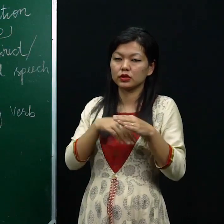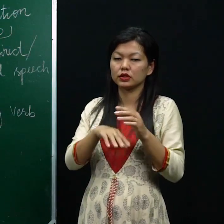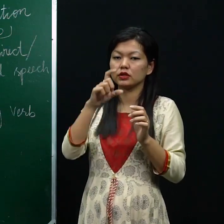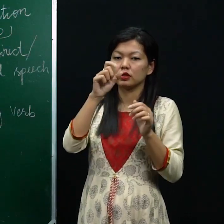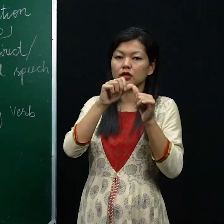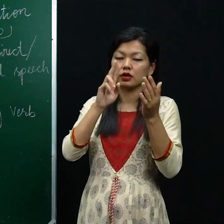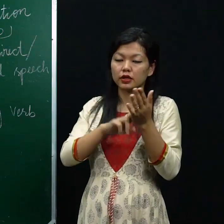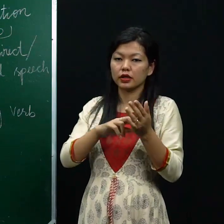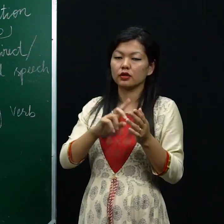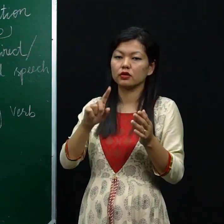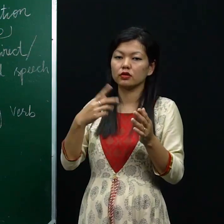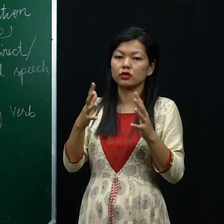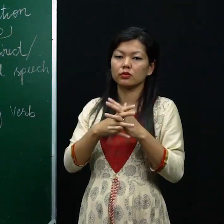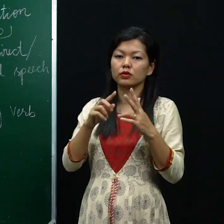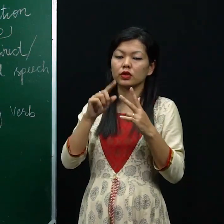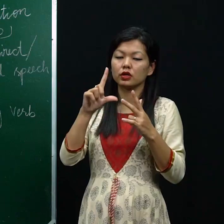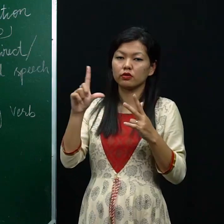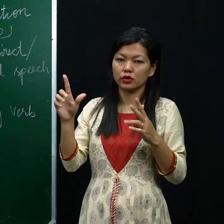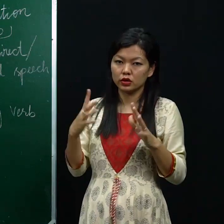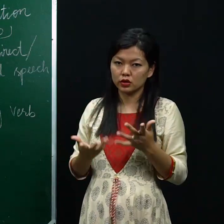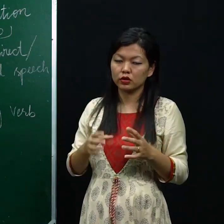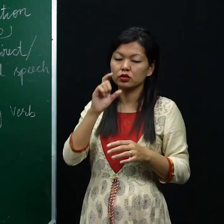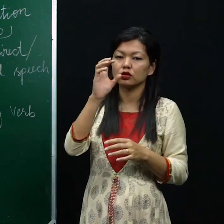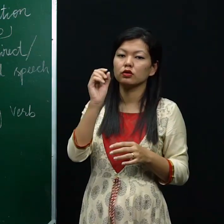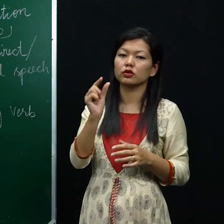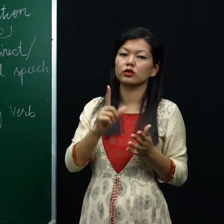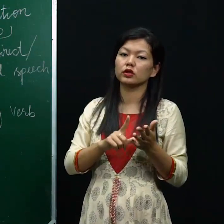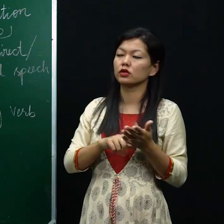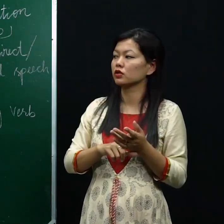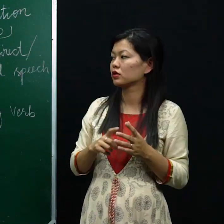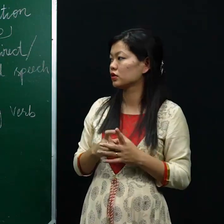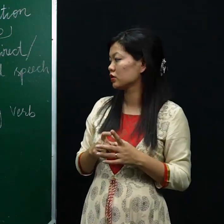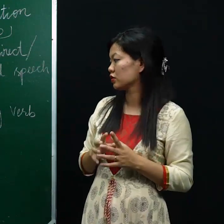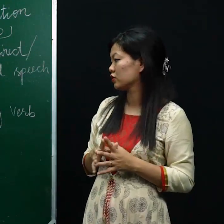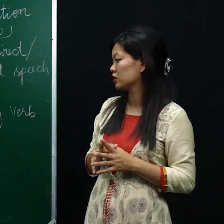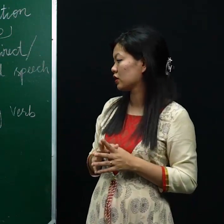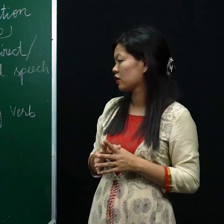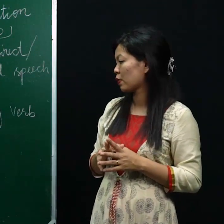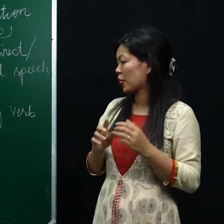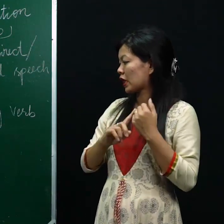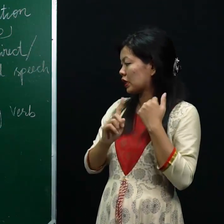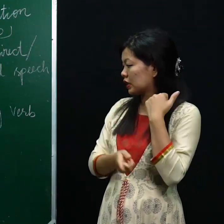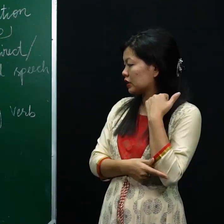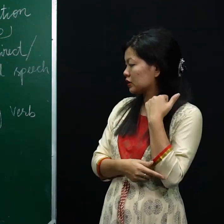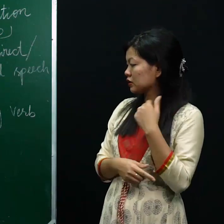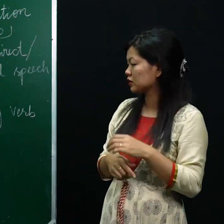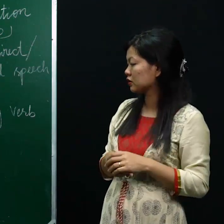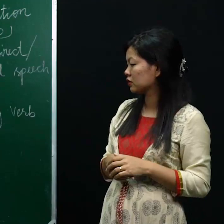changed even if it is in the present tense. And then the reporting verb. I have to stress one more point here on the reporting